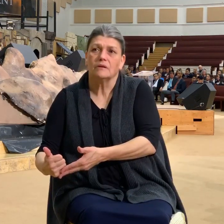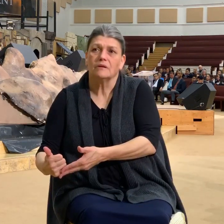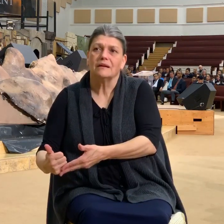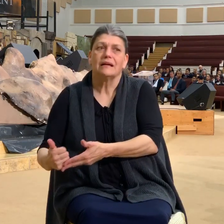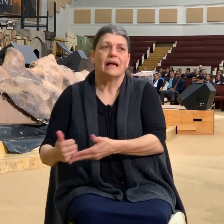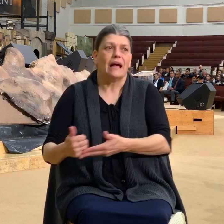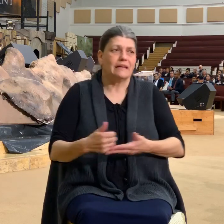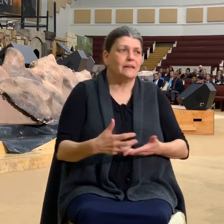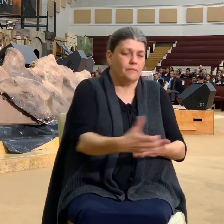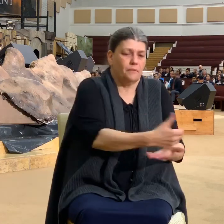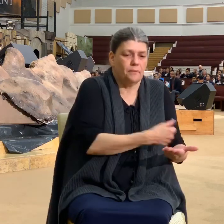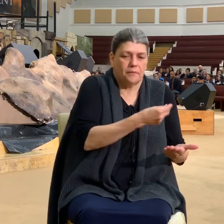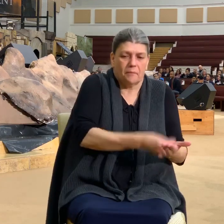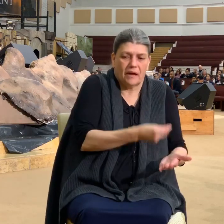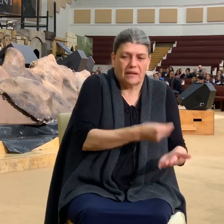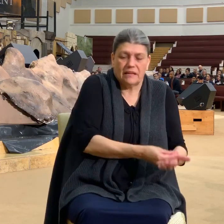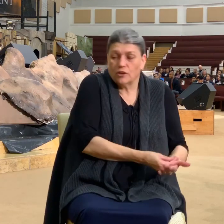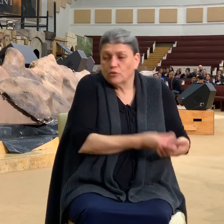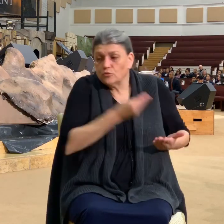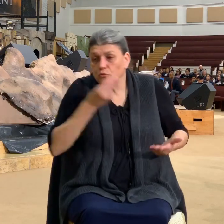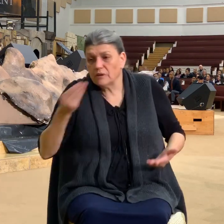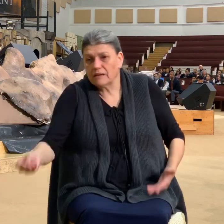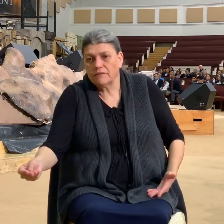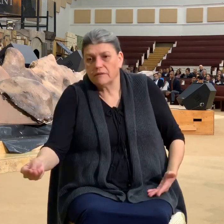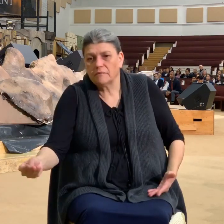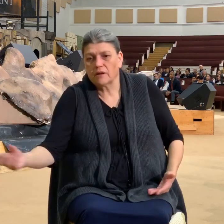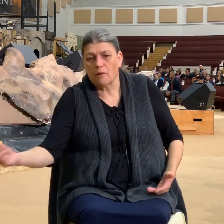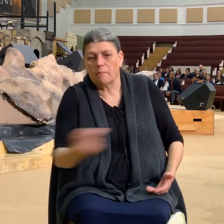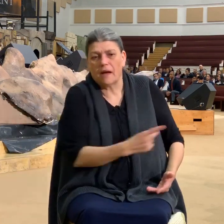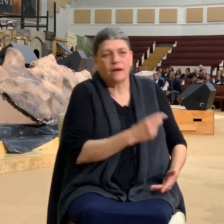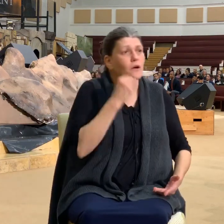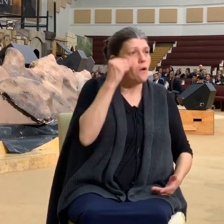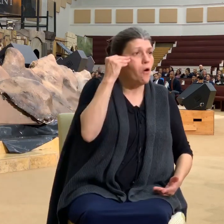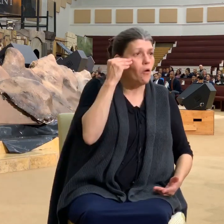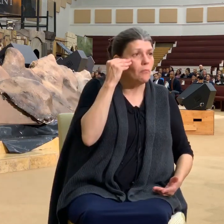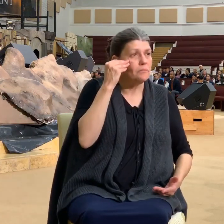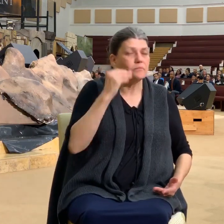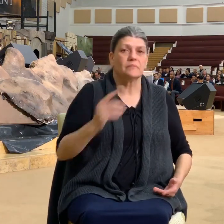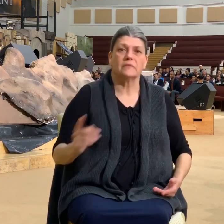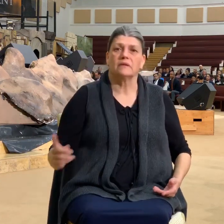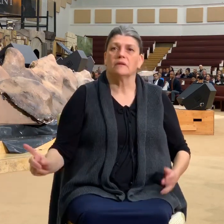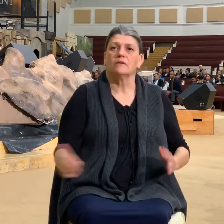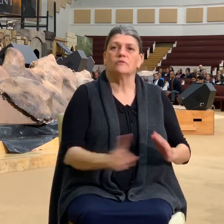get the money to him for him to come back home. He was home.